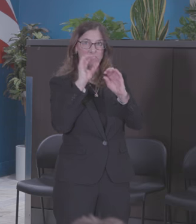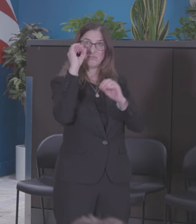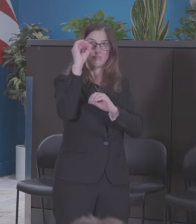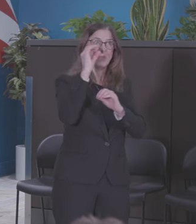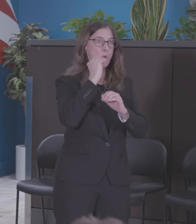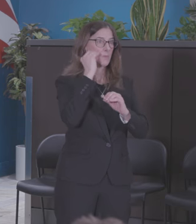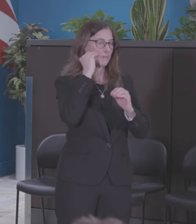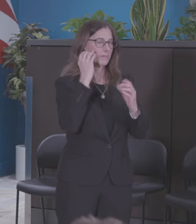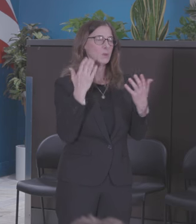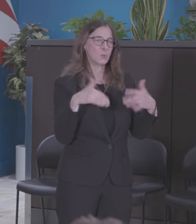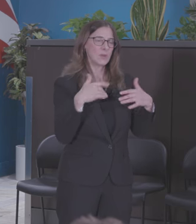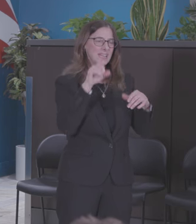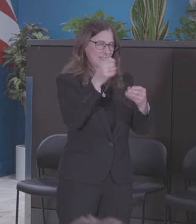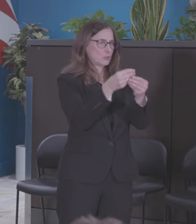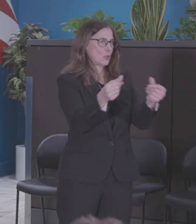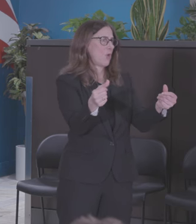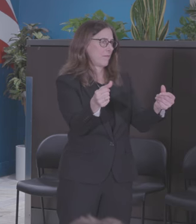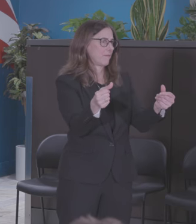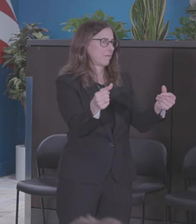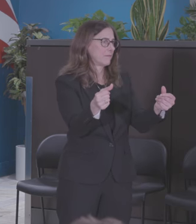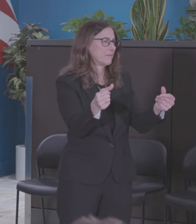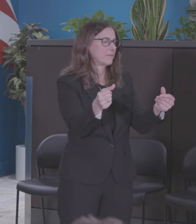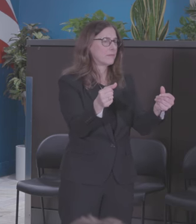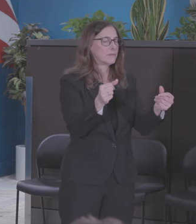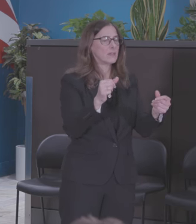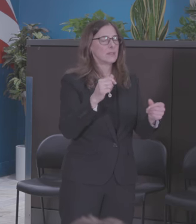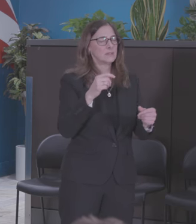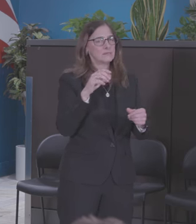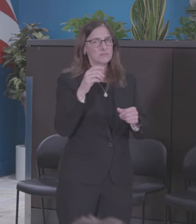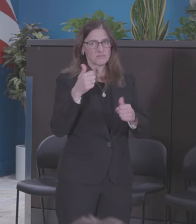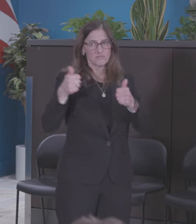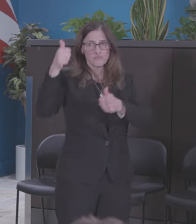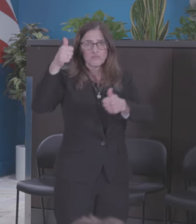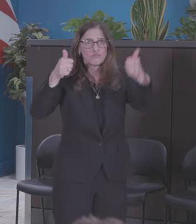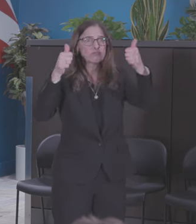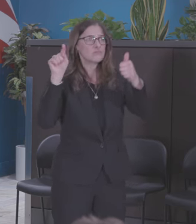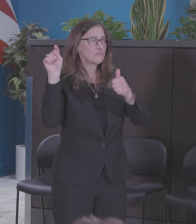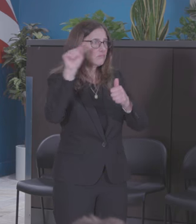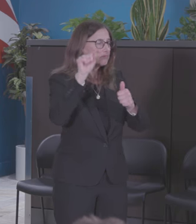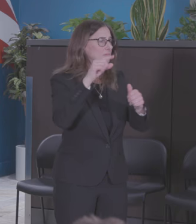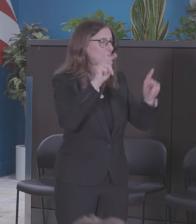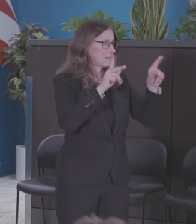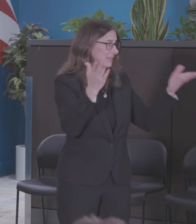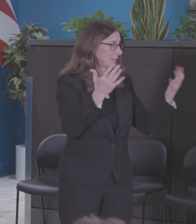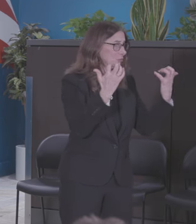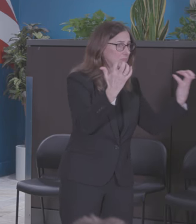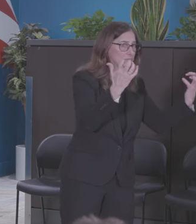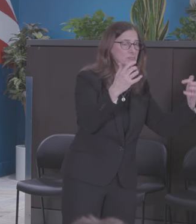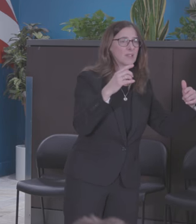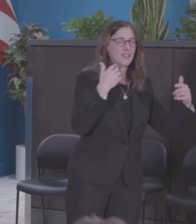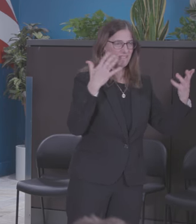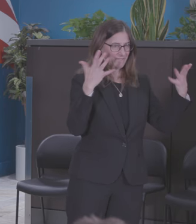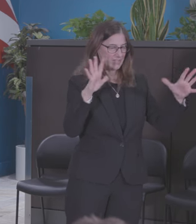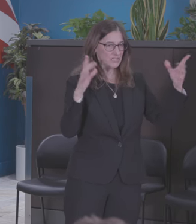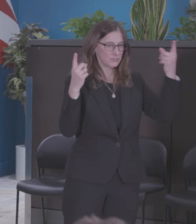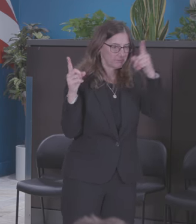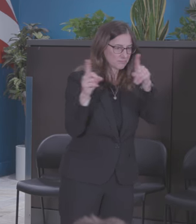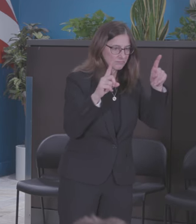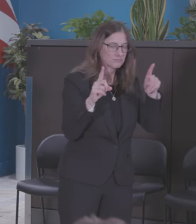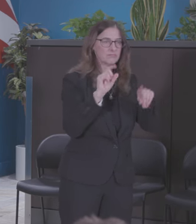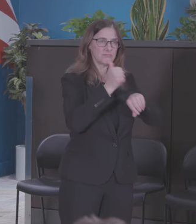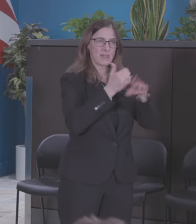to do, and Secretary Augustus and I, in consultation with many of you out there today, have come up with a five-pillar